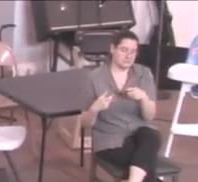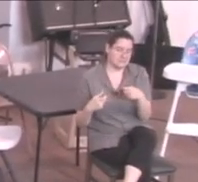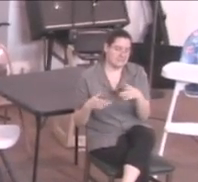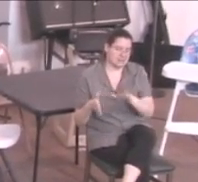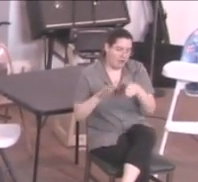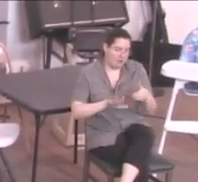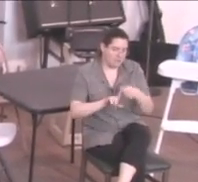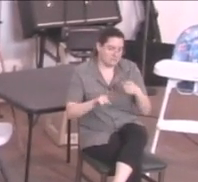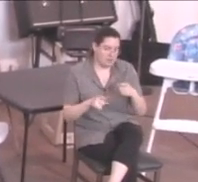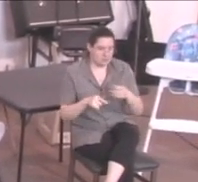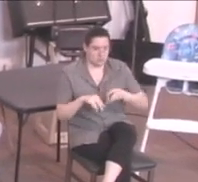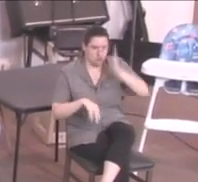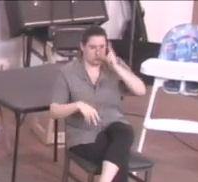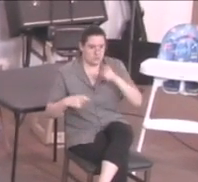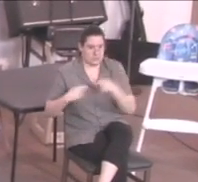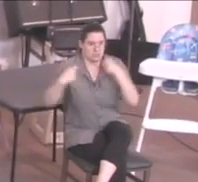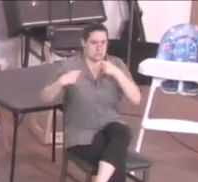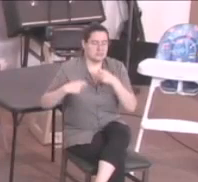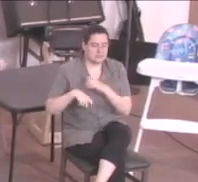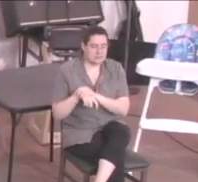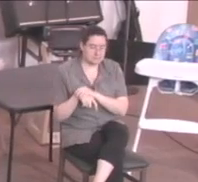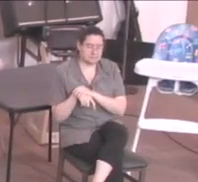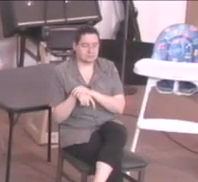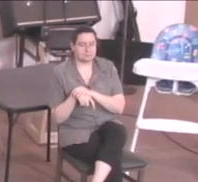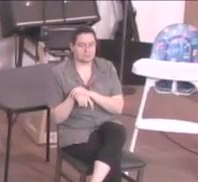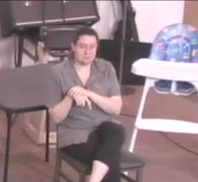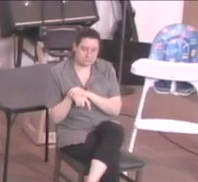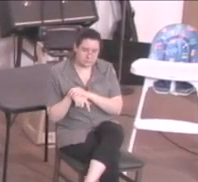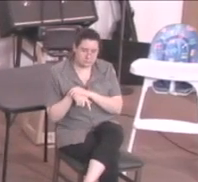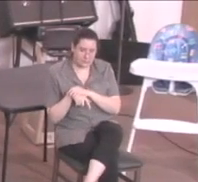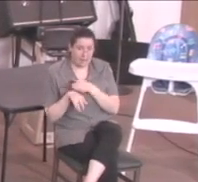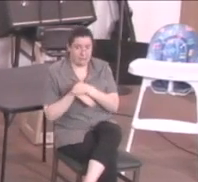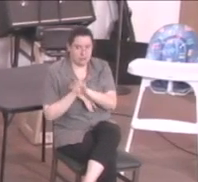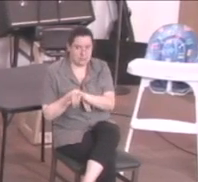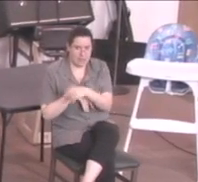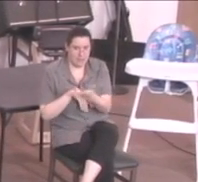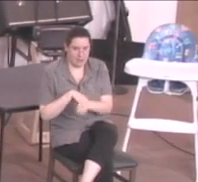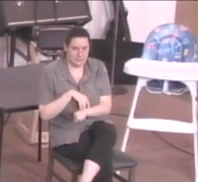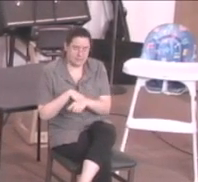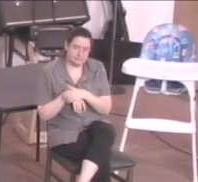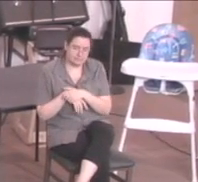after this had happened. And